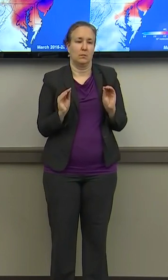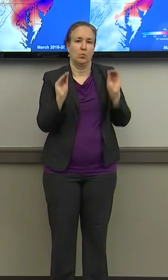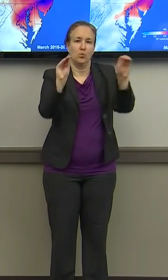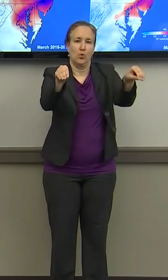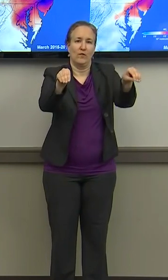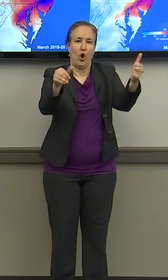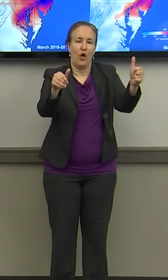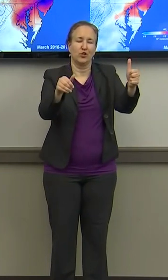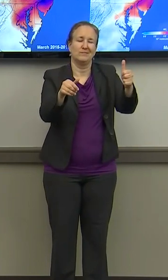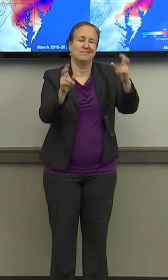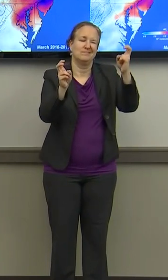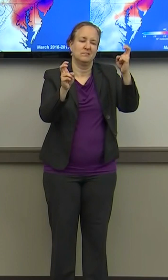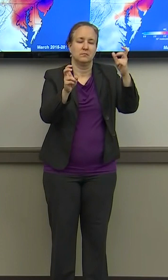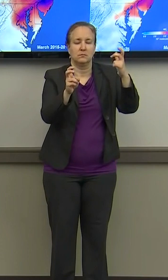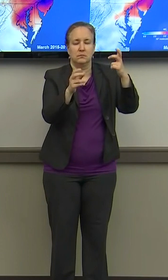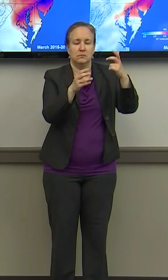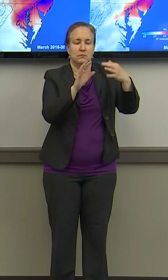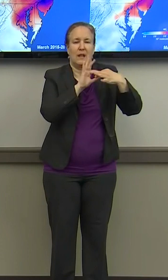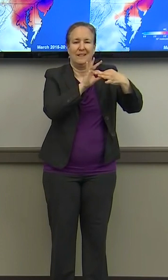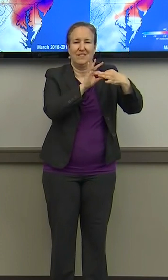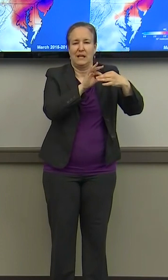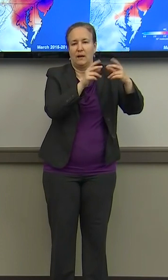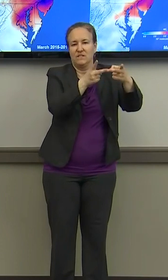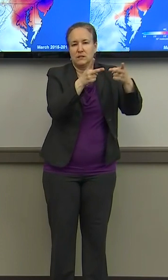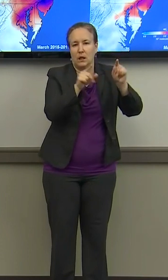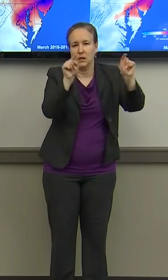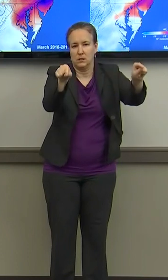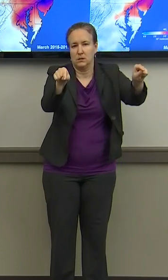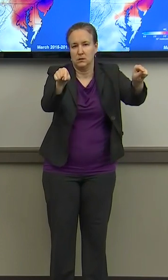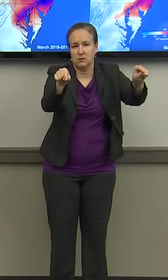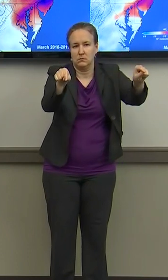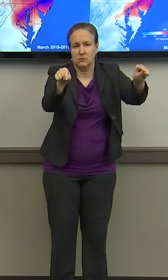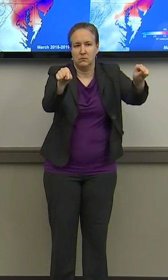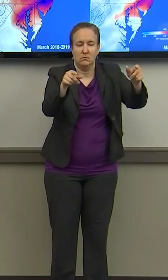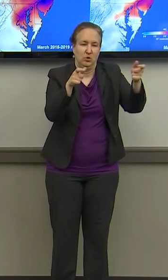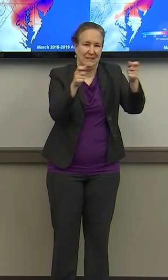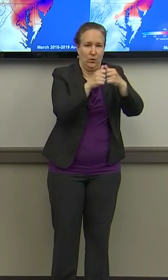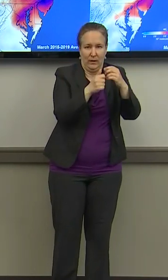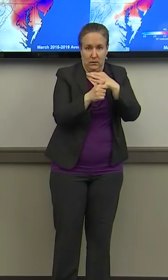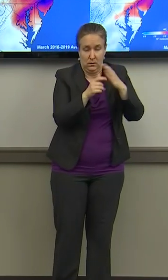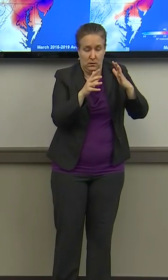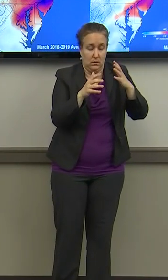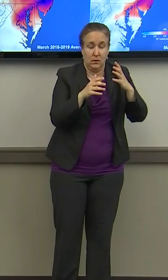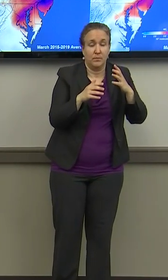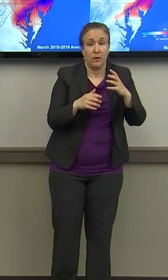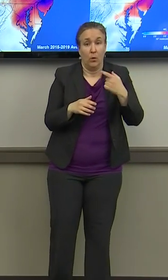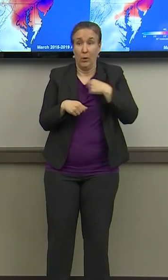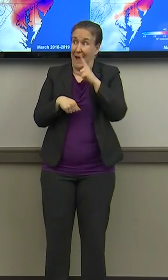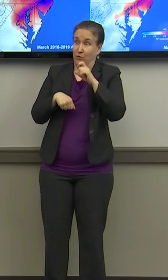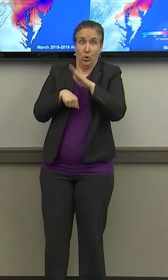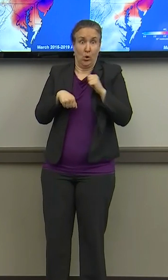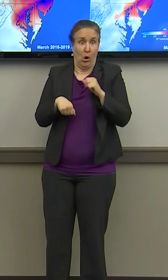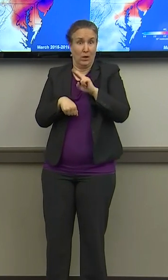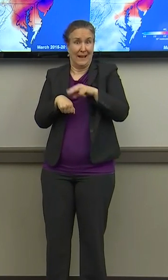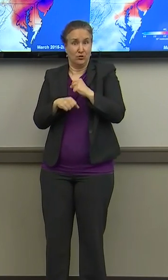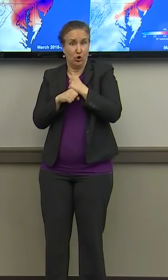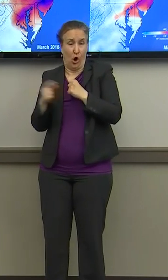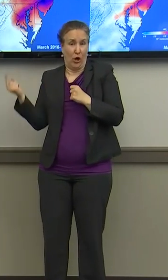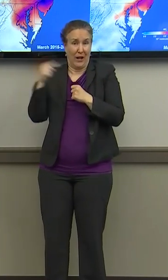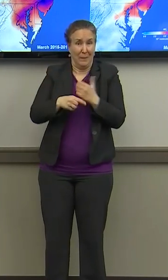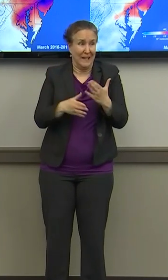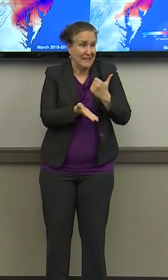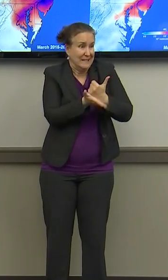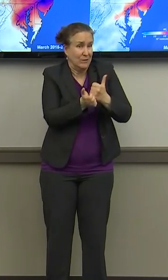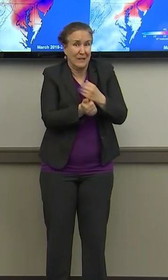other sister facilities to deal with a staffing issue. We have not had to have the National Guard come into any Montgomery County facility